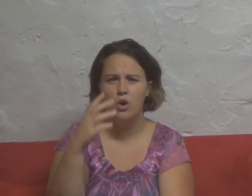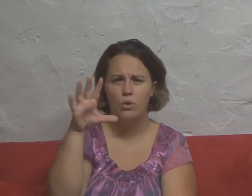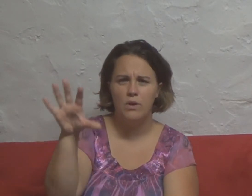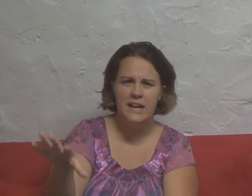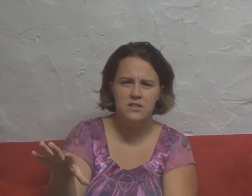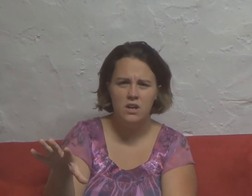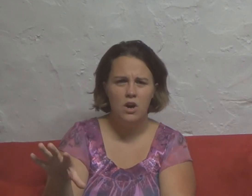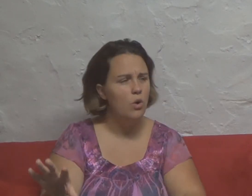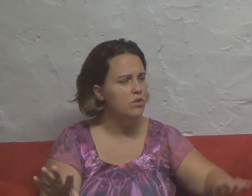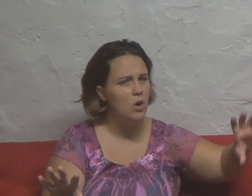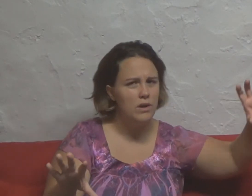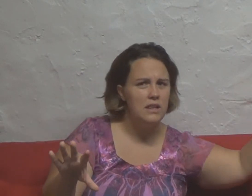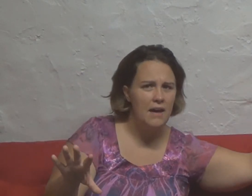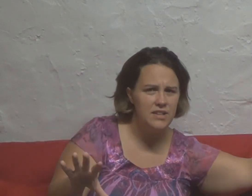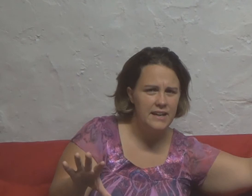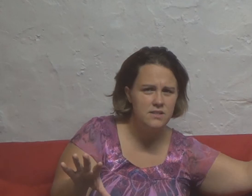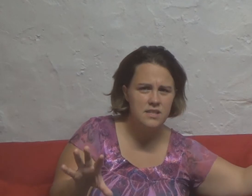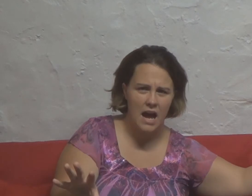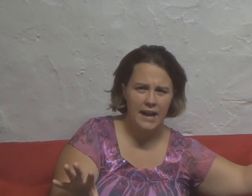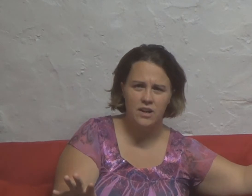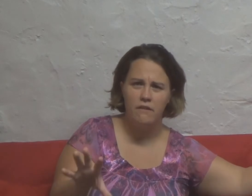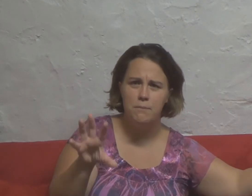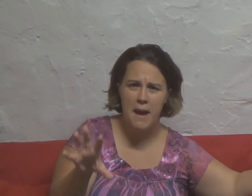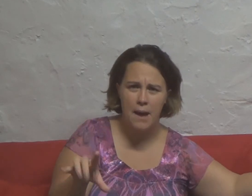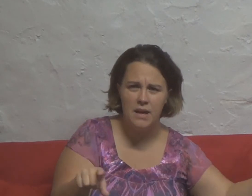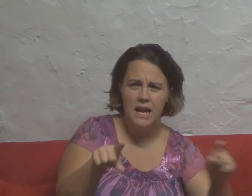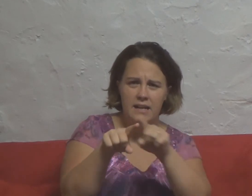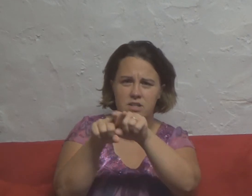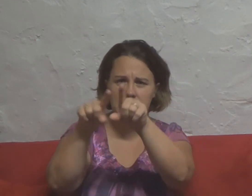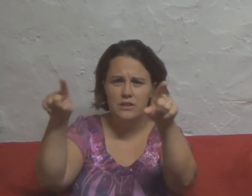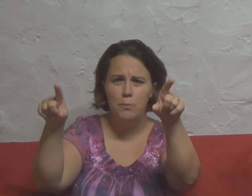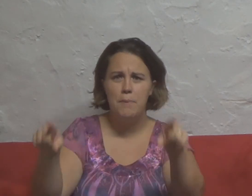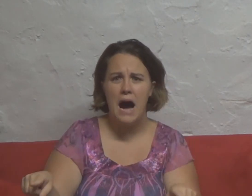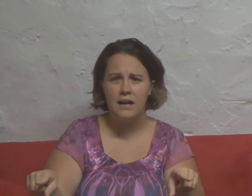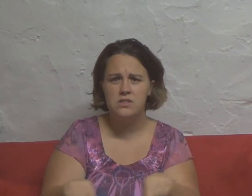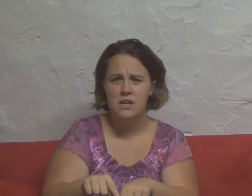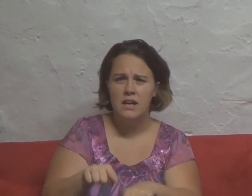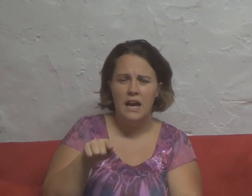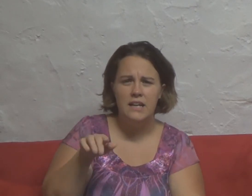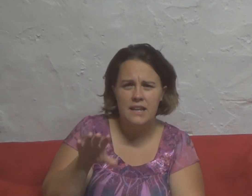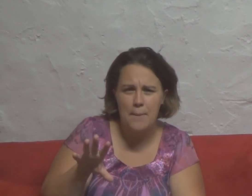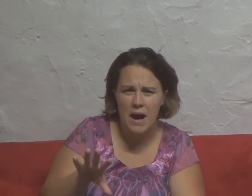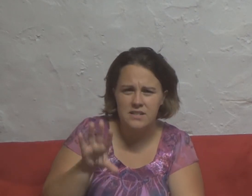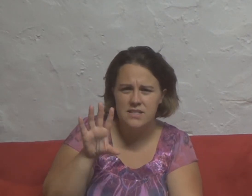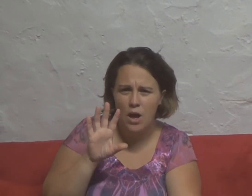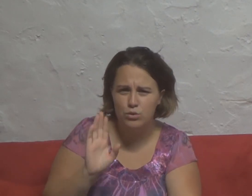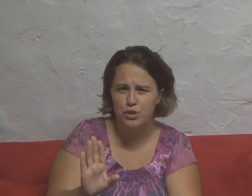lower right or the lower left-hand side of a map, and it's a little box, and in that box it tells